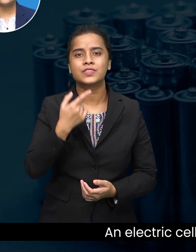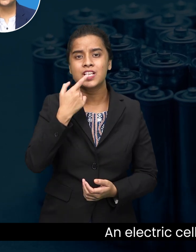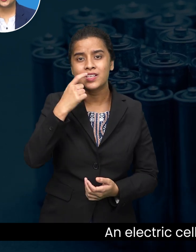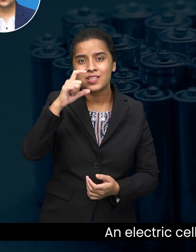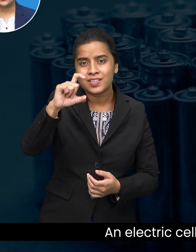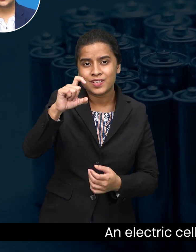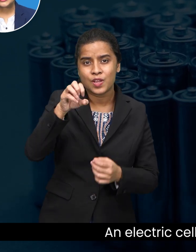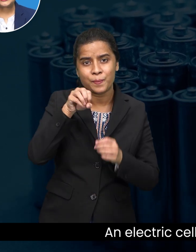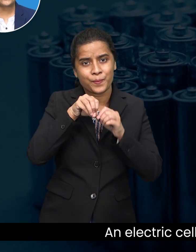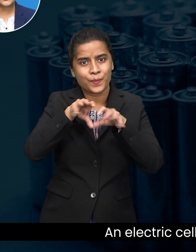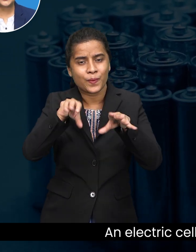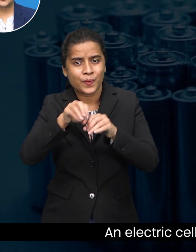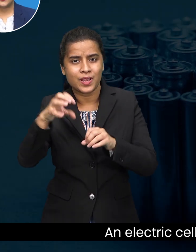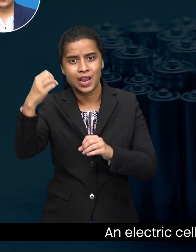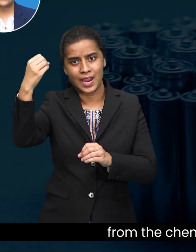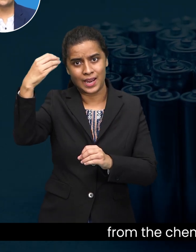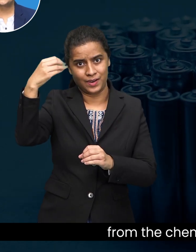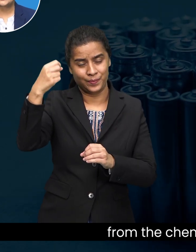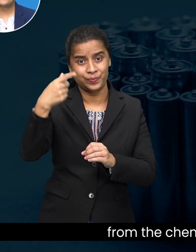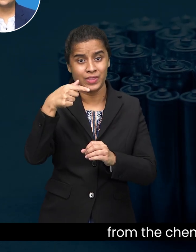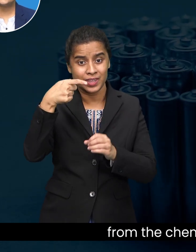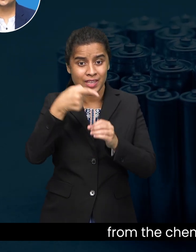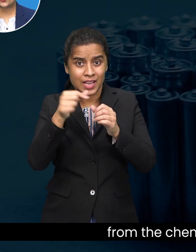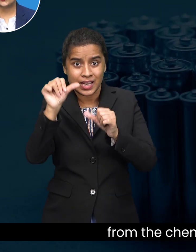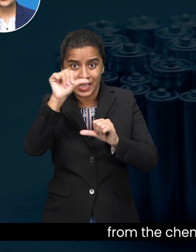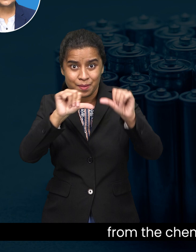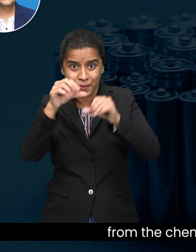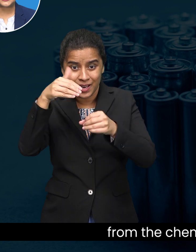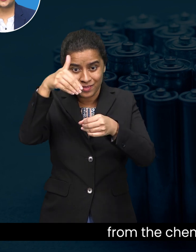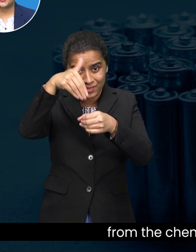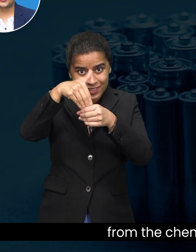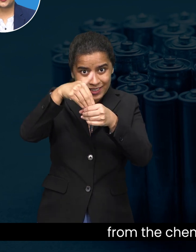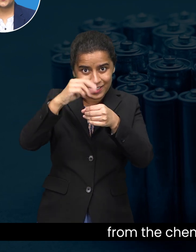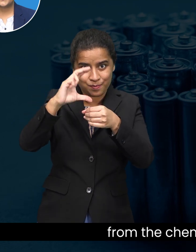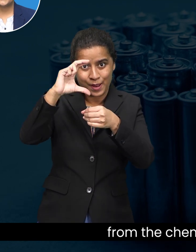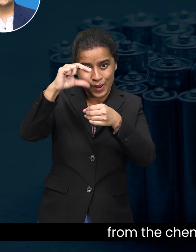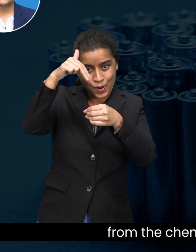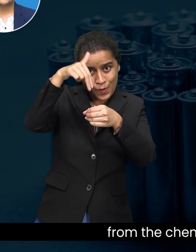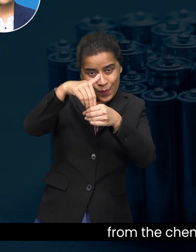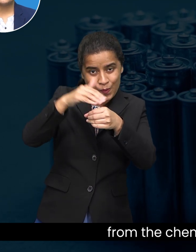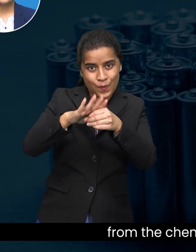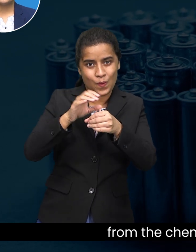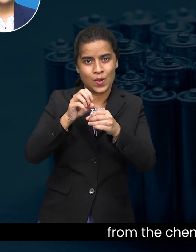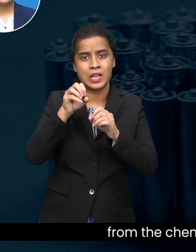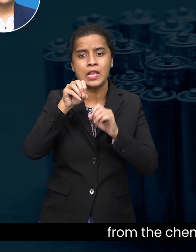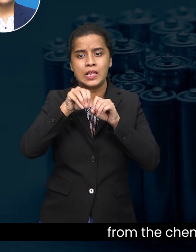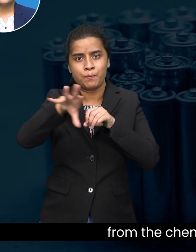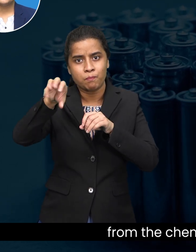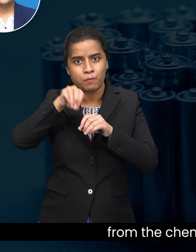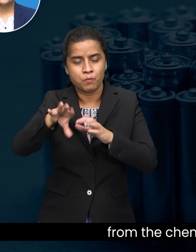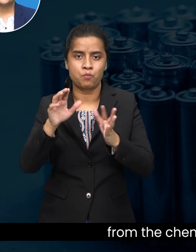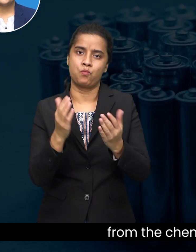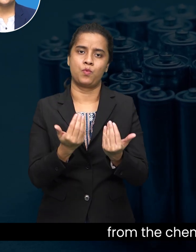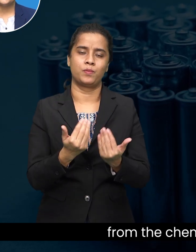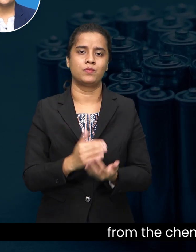electric cell produces electricity from the chemical stored inside it.